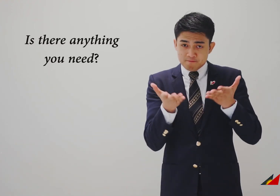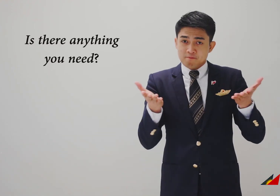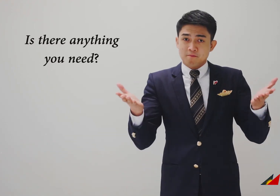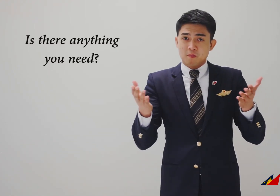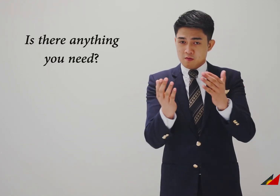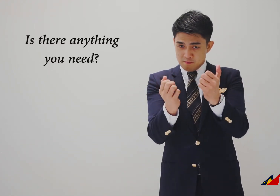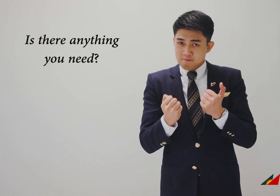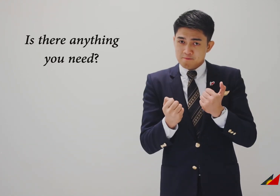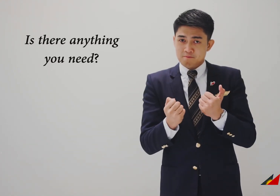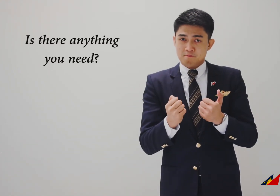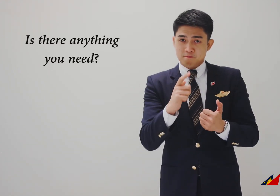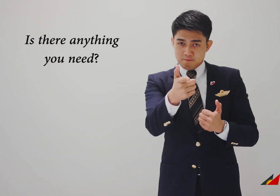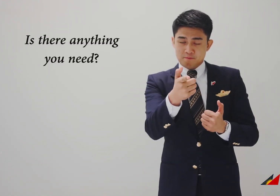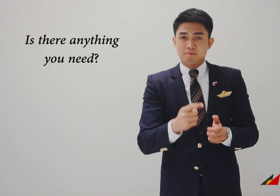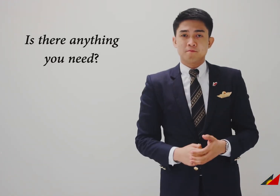Is there anything else you need?